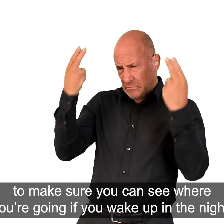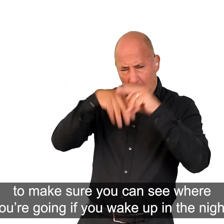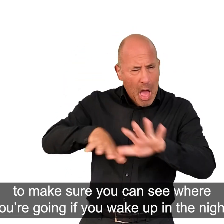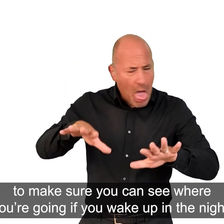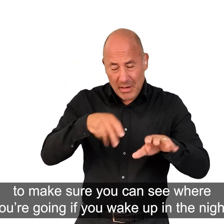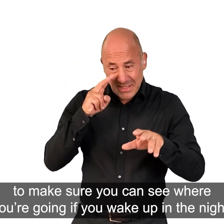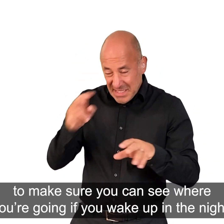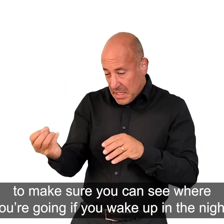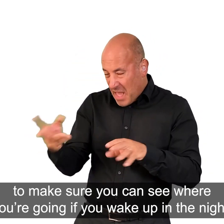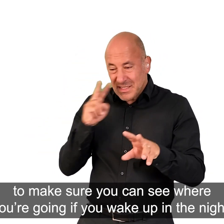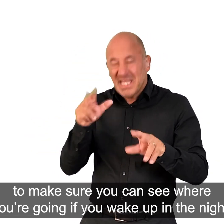night,